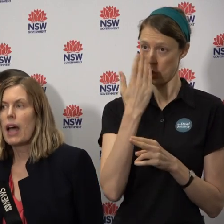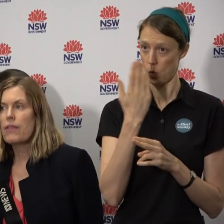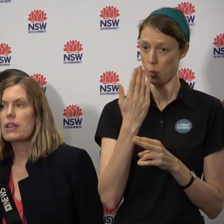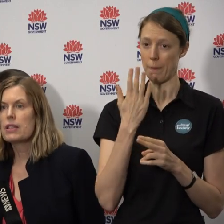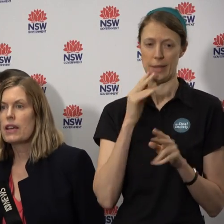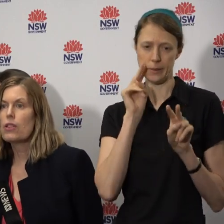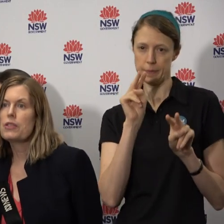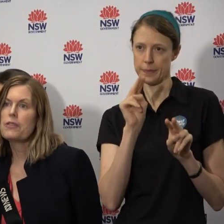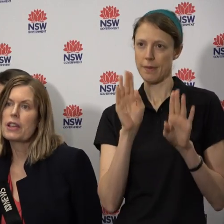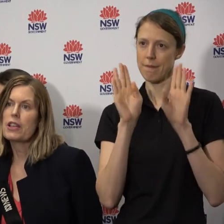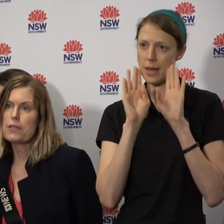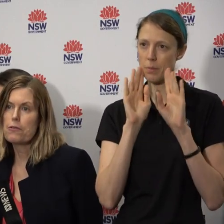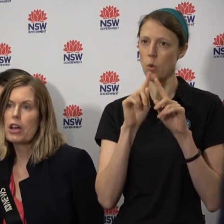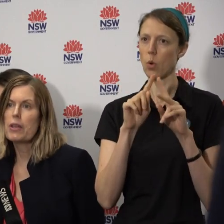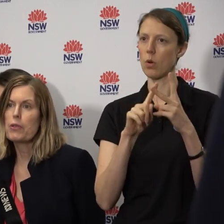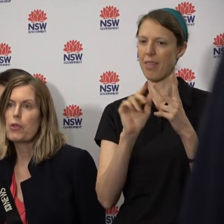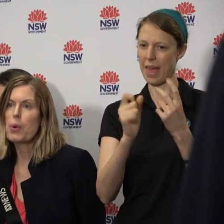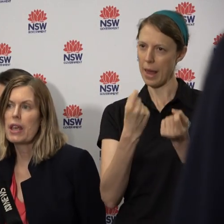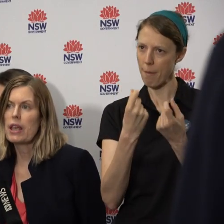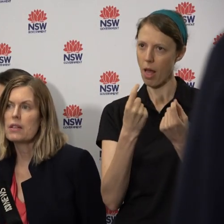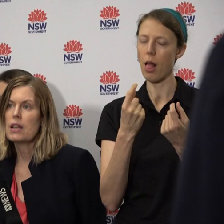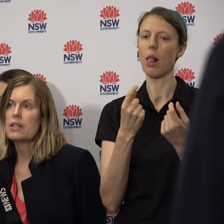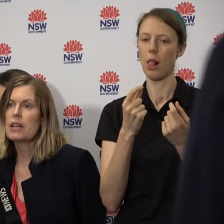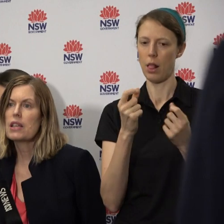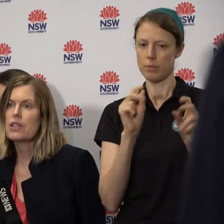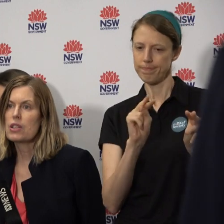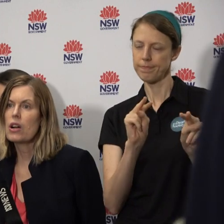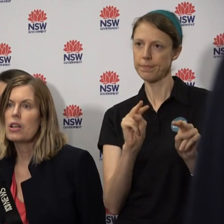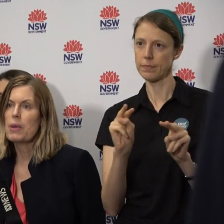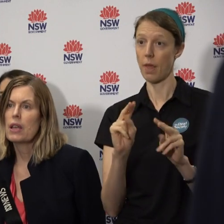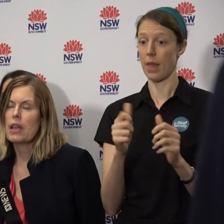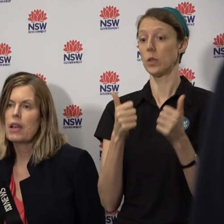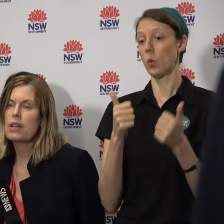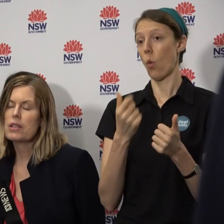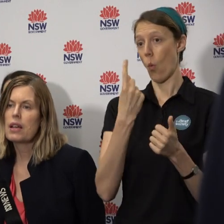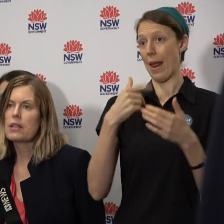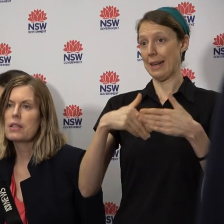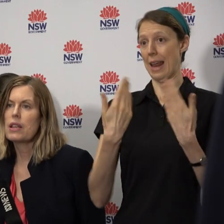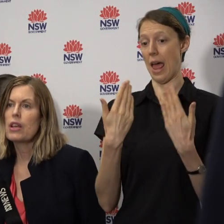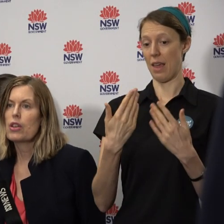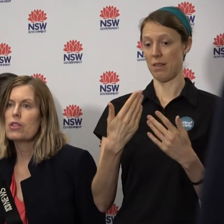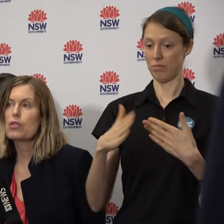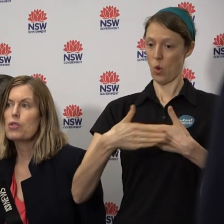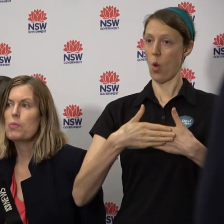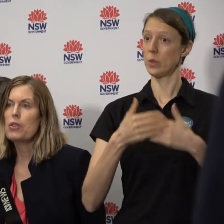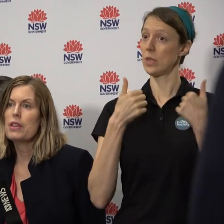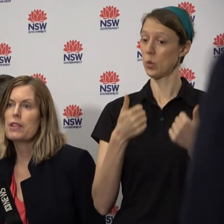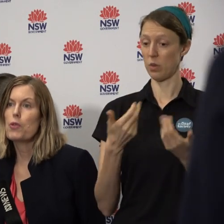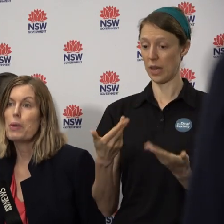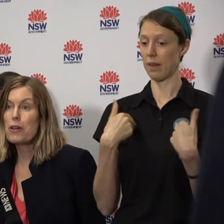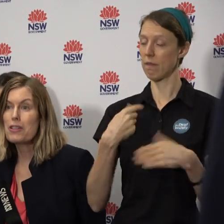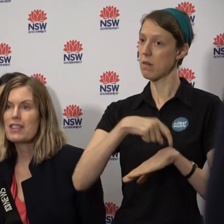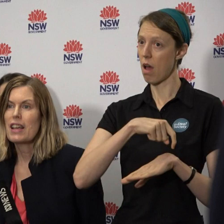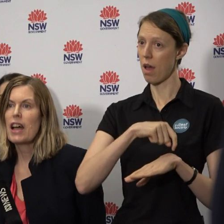having this day off and the fact that it's a Friday before a weekend does give us time And I just ask the school